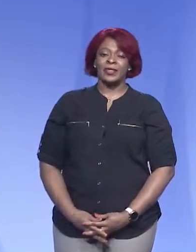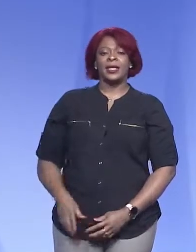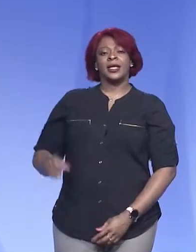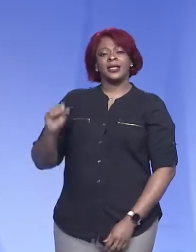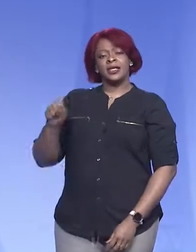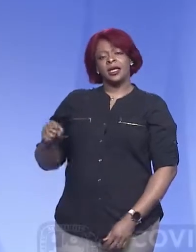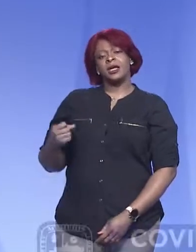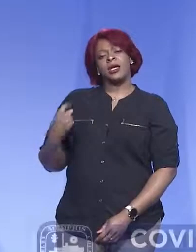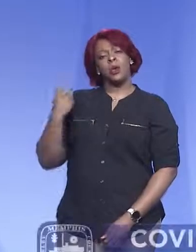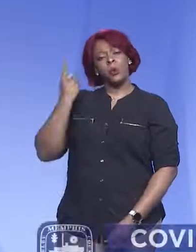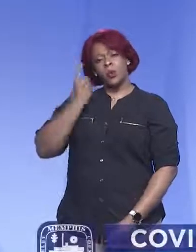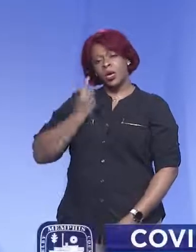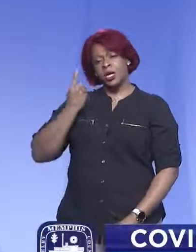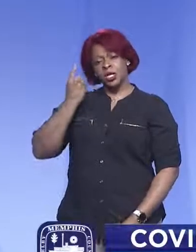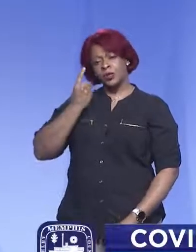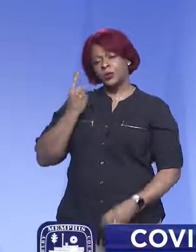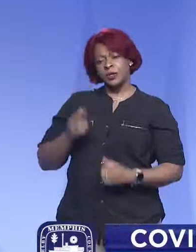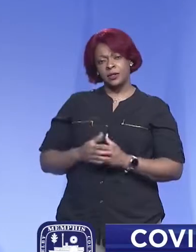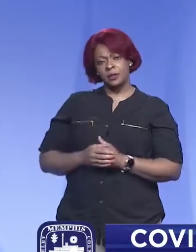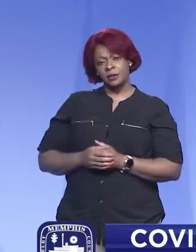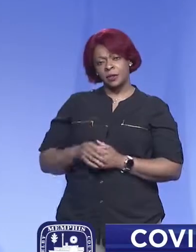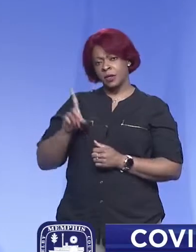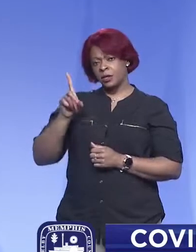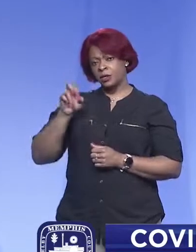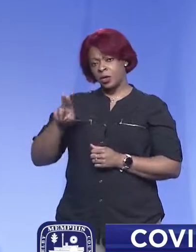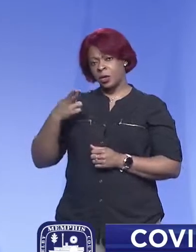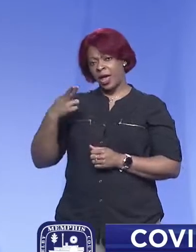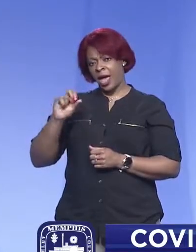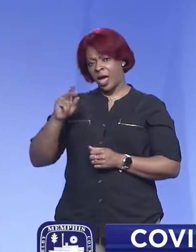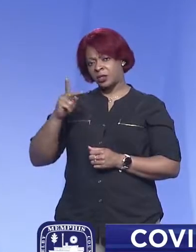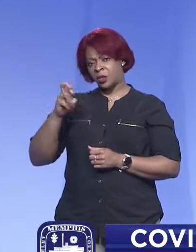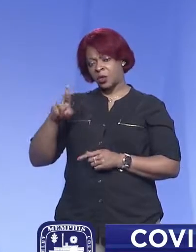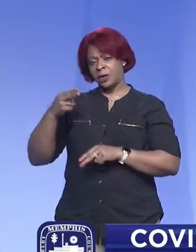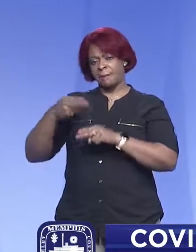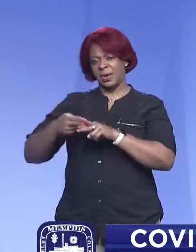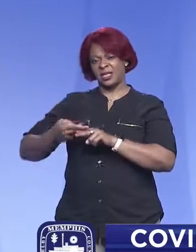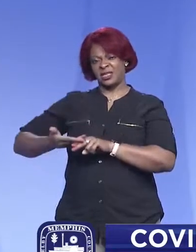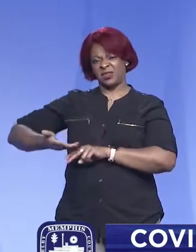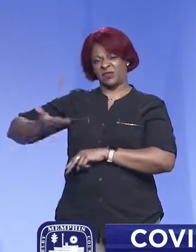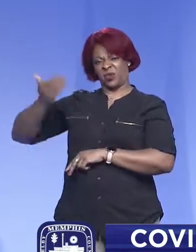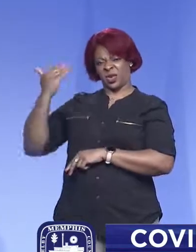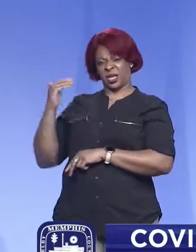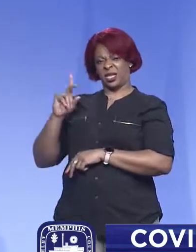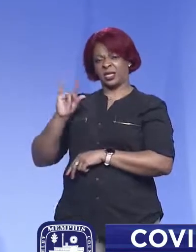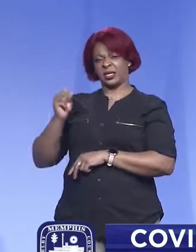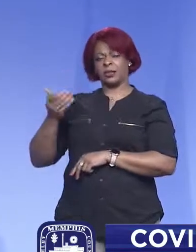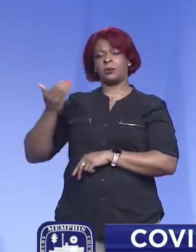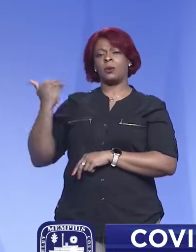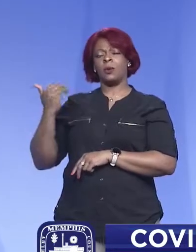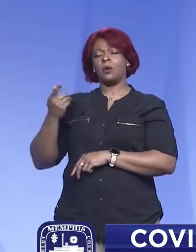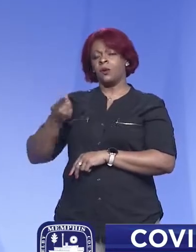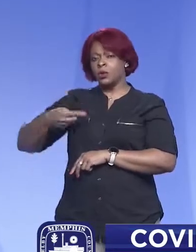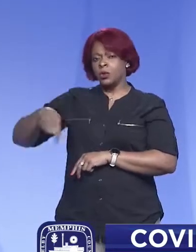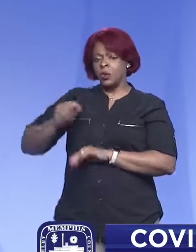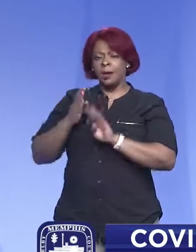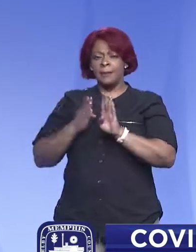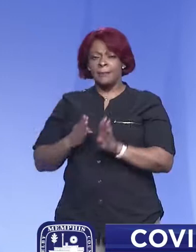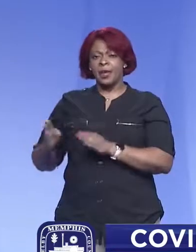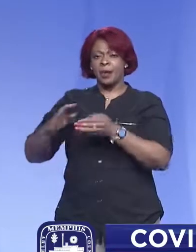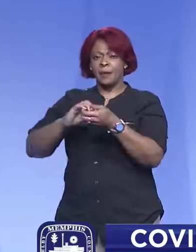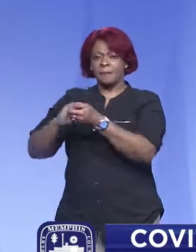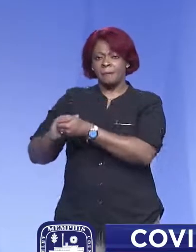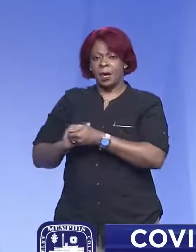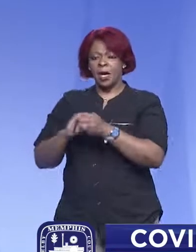Yes, I was wondering, I heard Dr. Haushalter mention a few days ago that you guys plan to partner